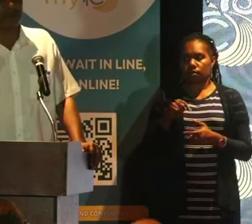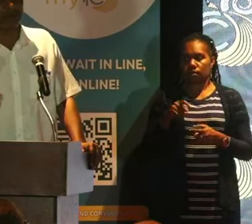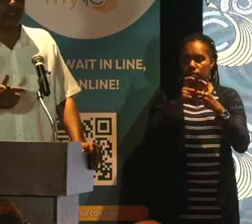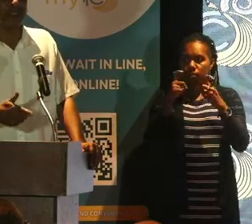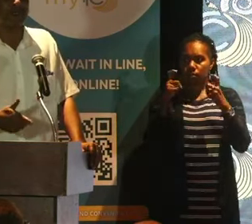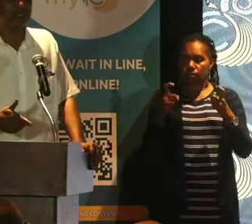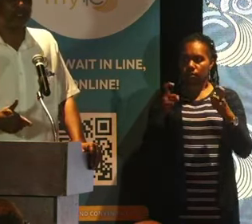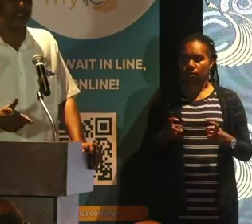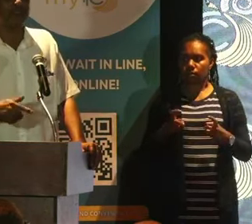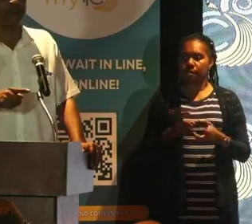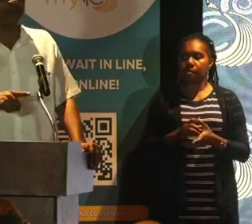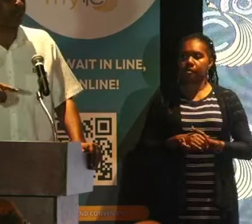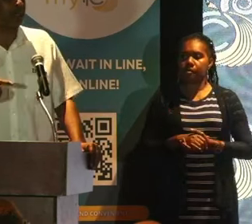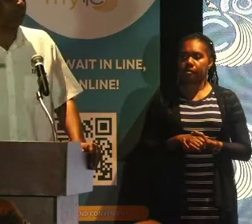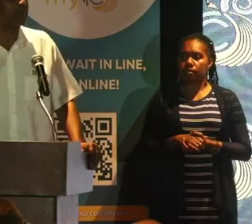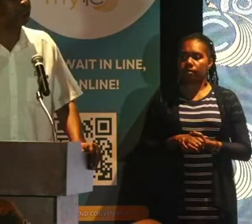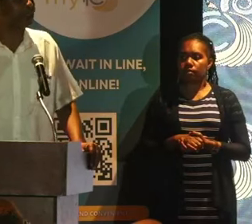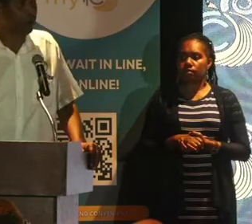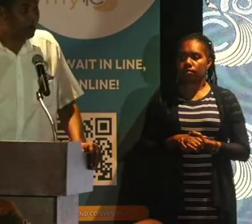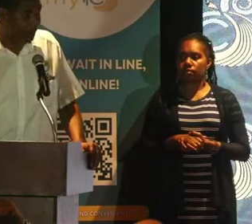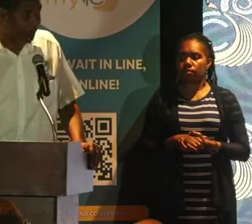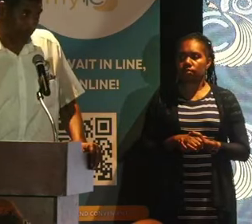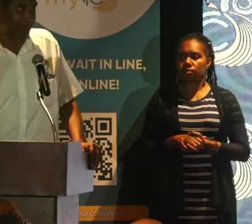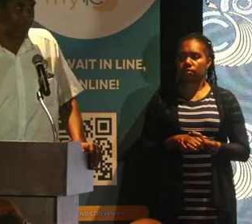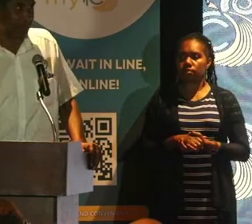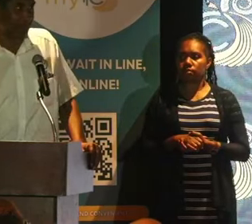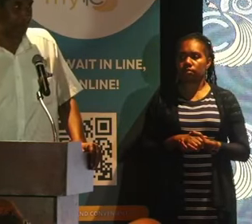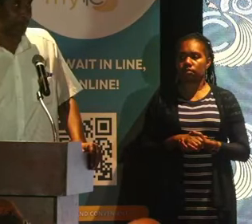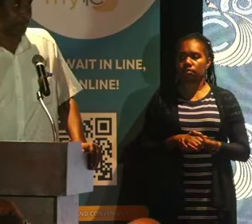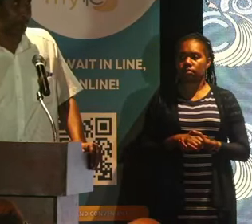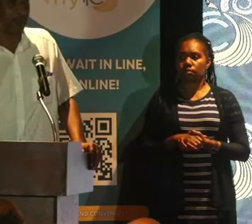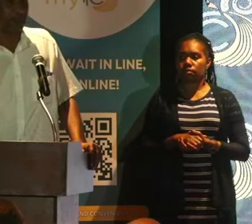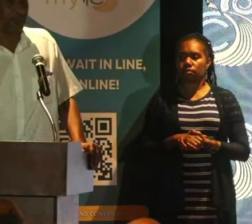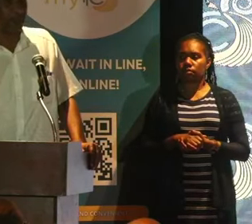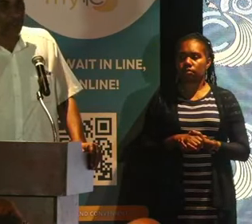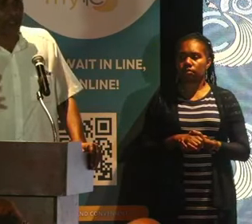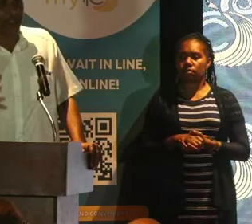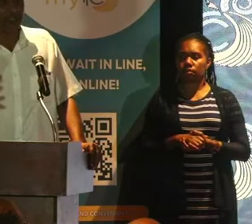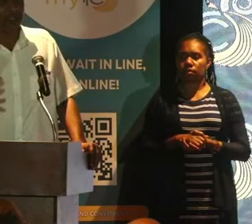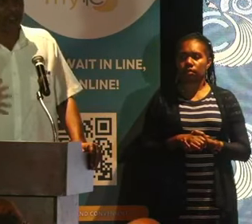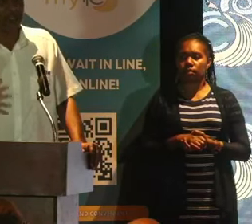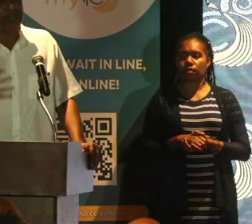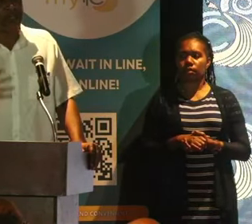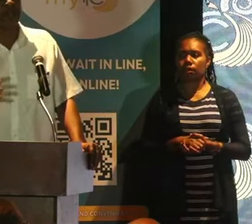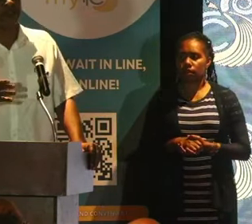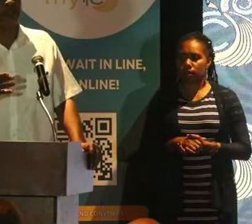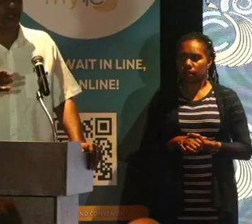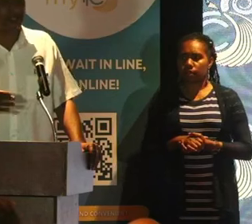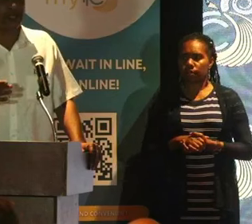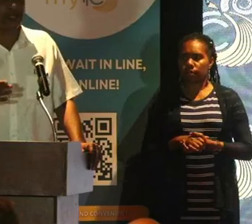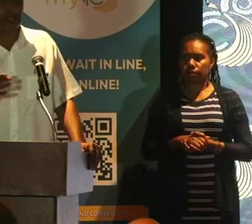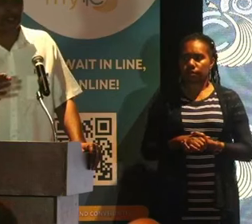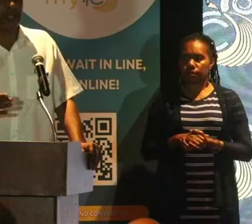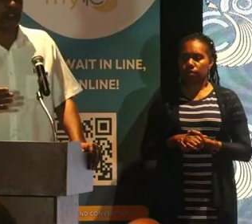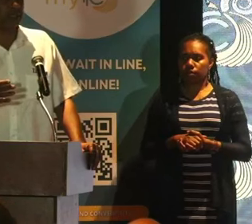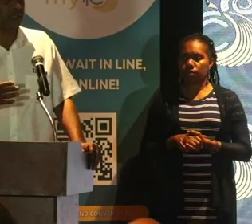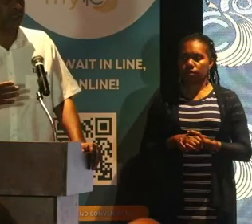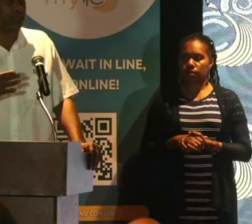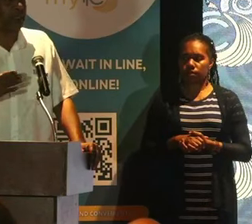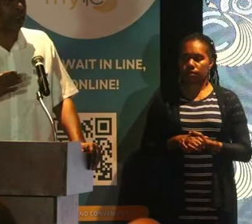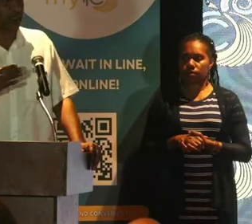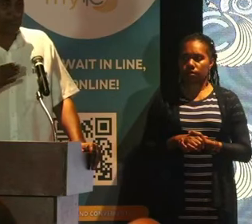talking about reserved activity or are we talking about reserved occupation? You see? So we need to also appreciate those